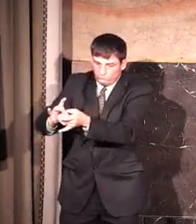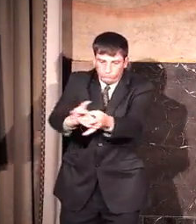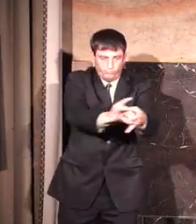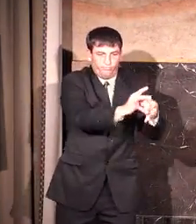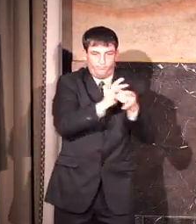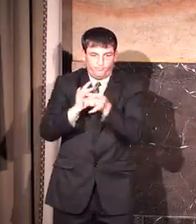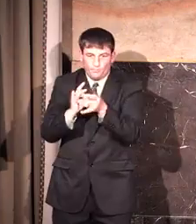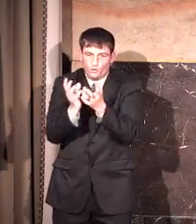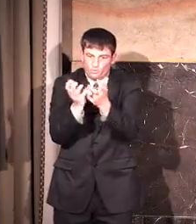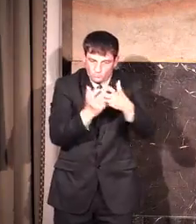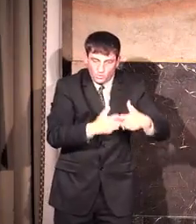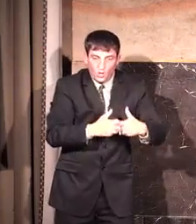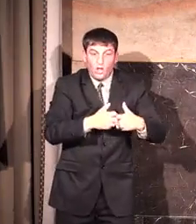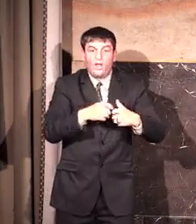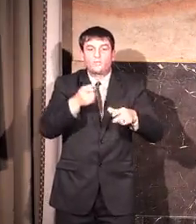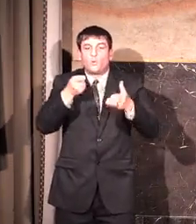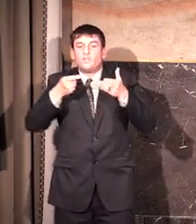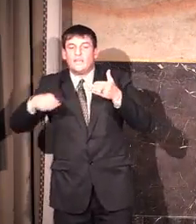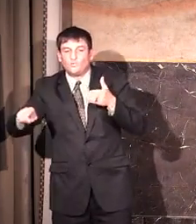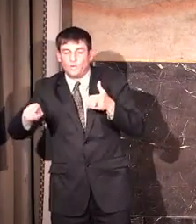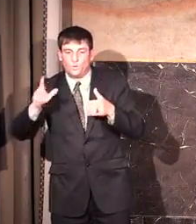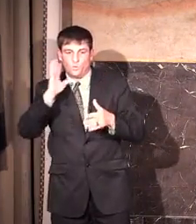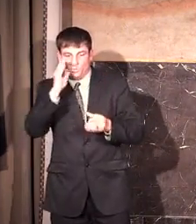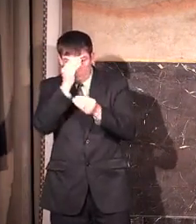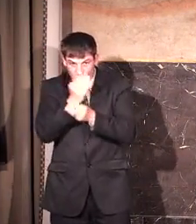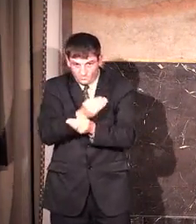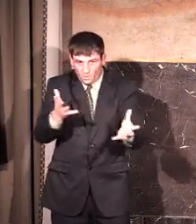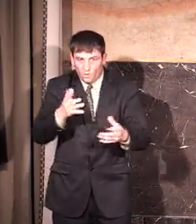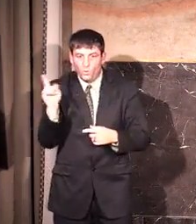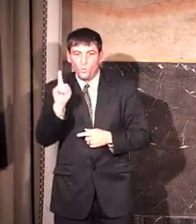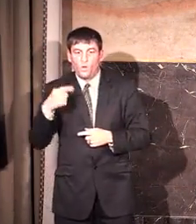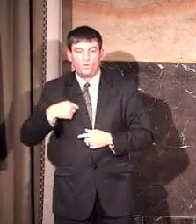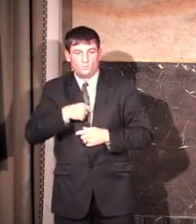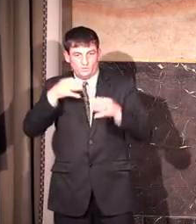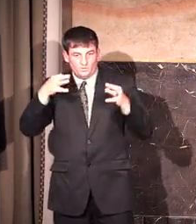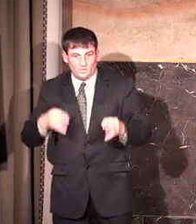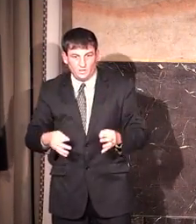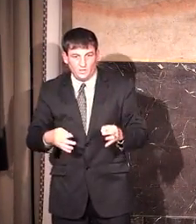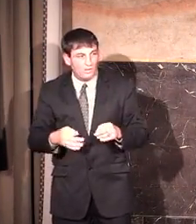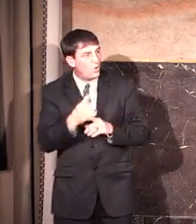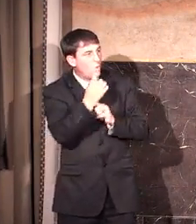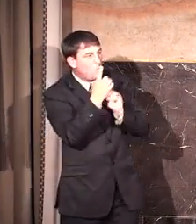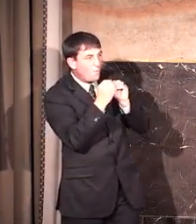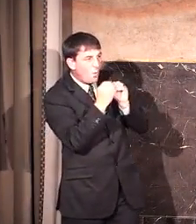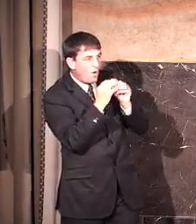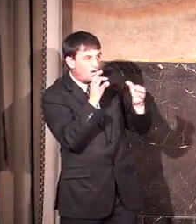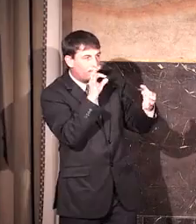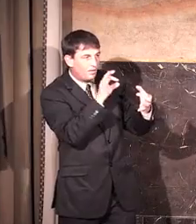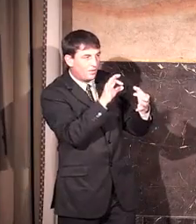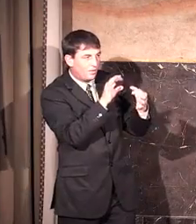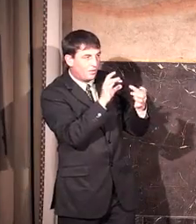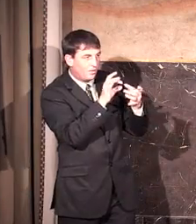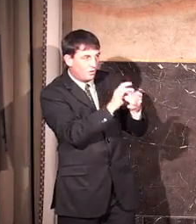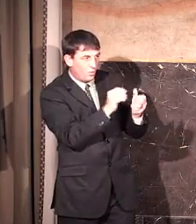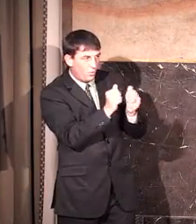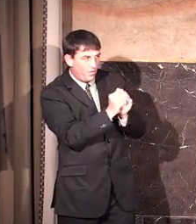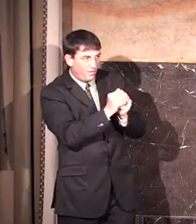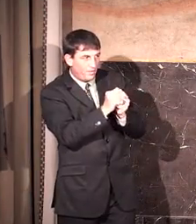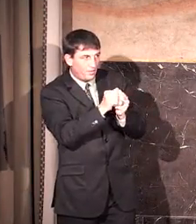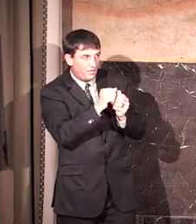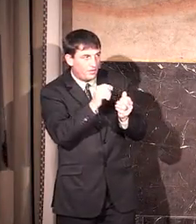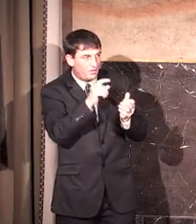where we are in terms of the decision that we make. Yes? One more contact tracing, and I think this is one you can answer. I hope